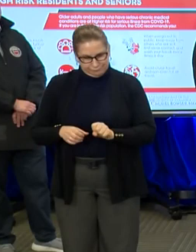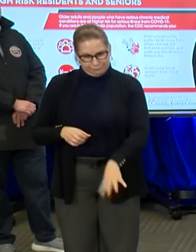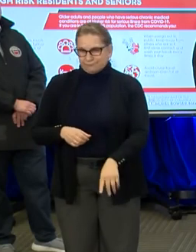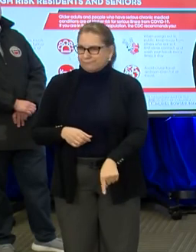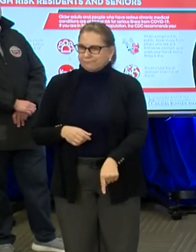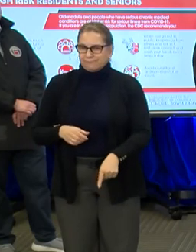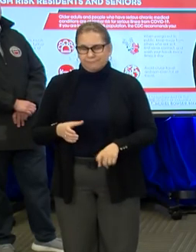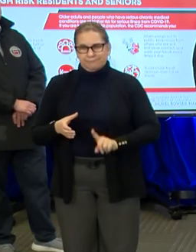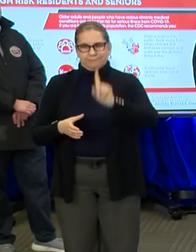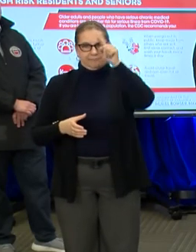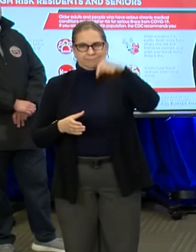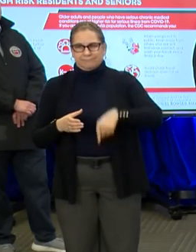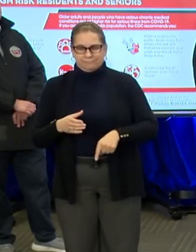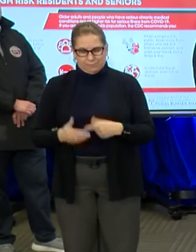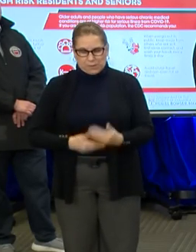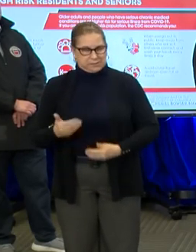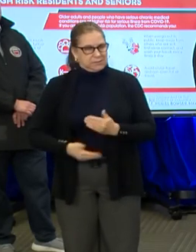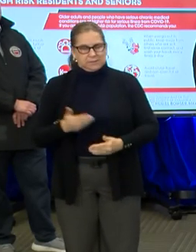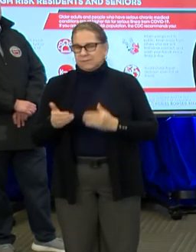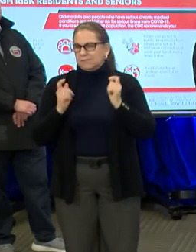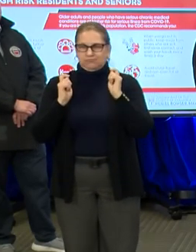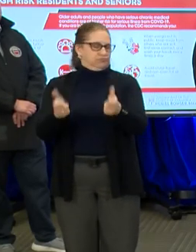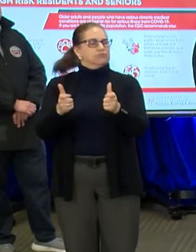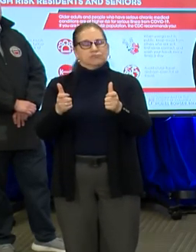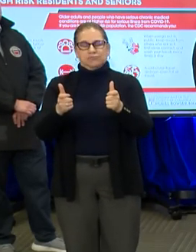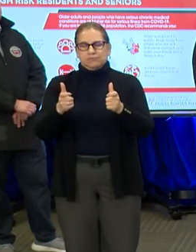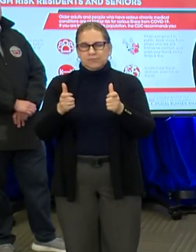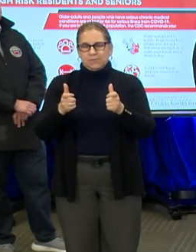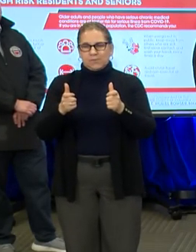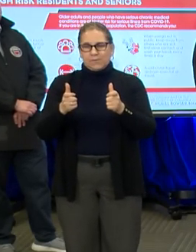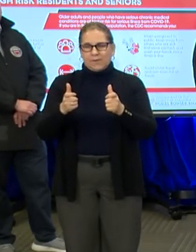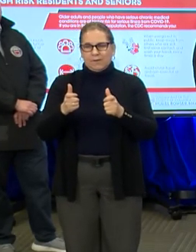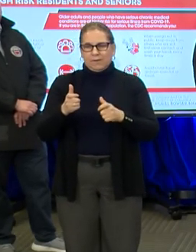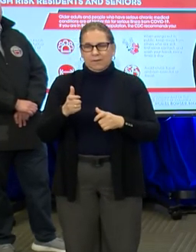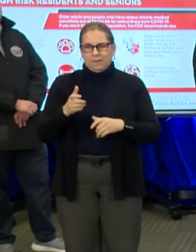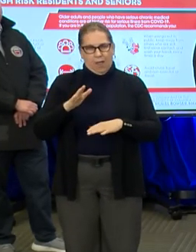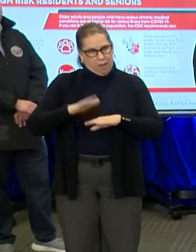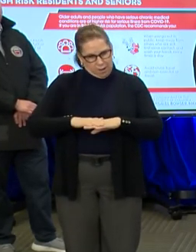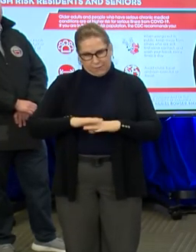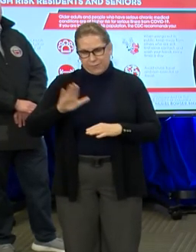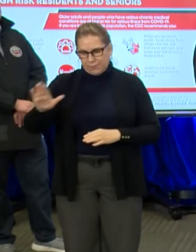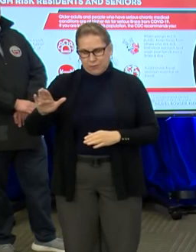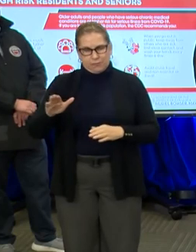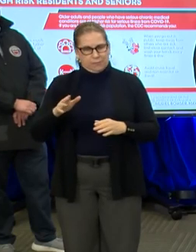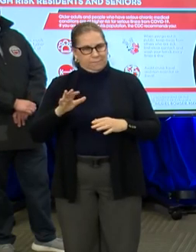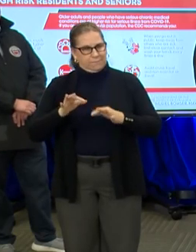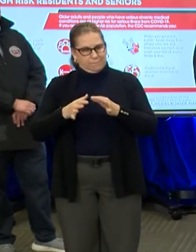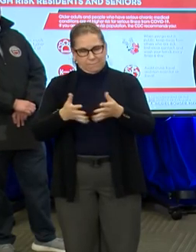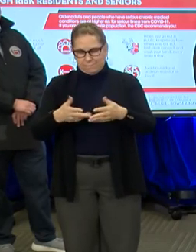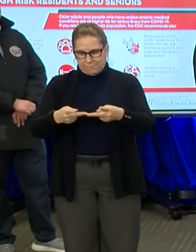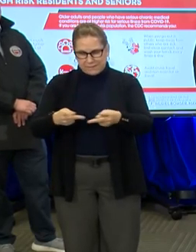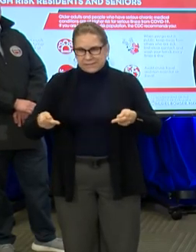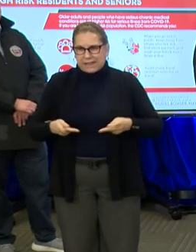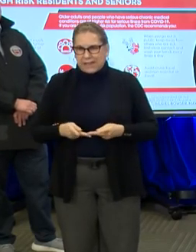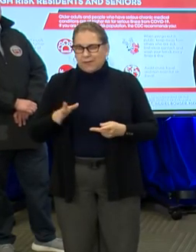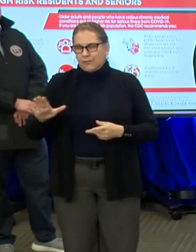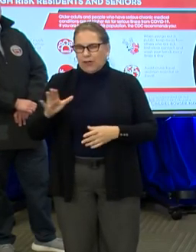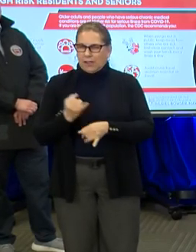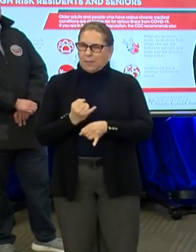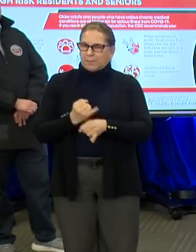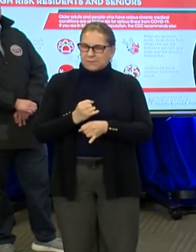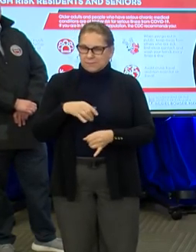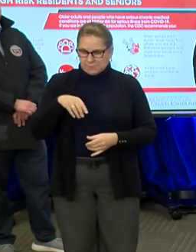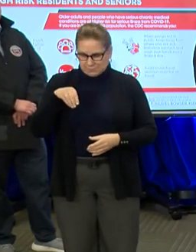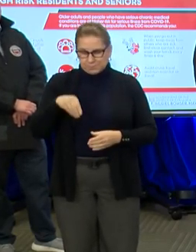is processing that result very quickly on their campus for that first priority group that I described. So the healthcare